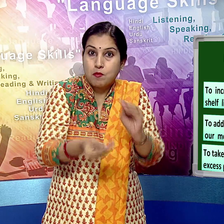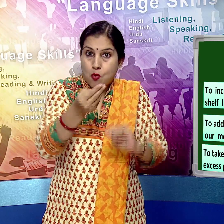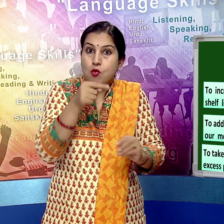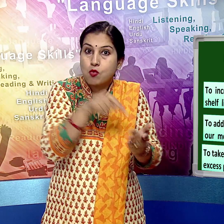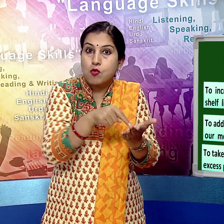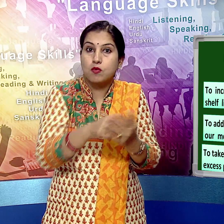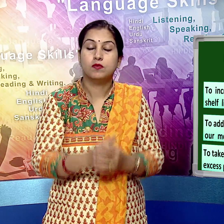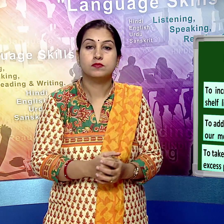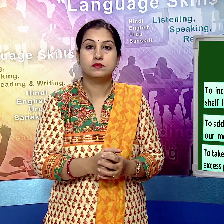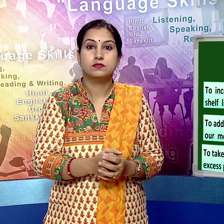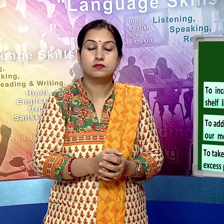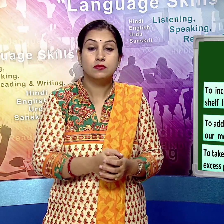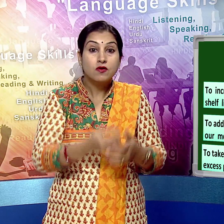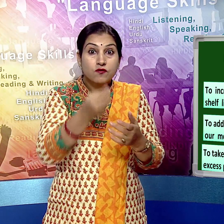to add variety to our meals,